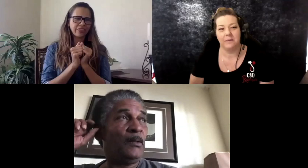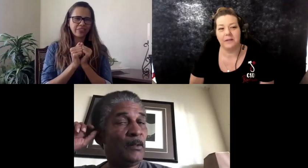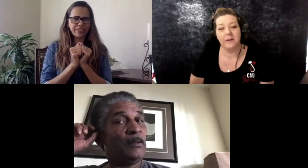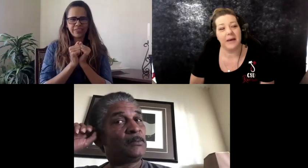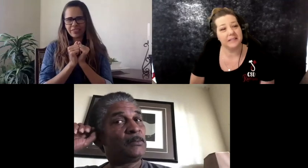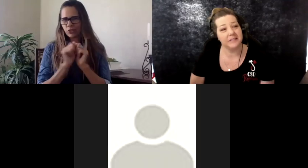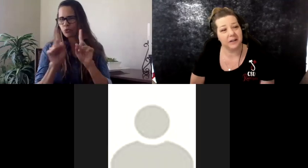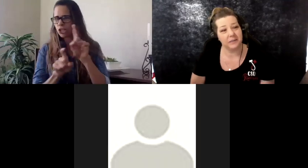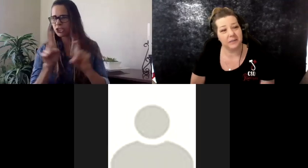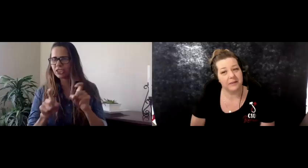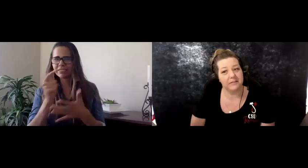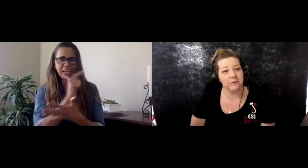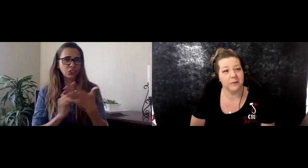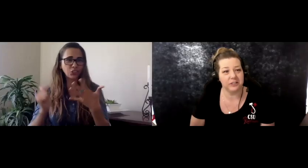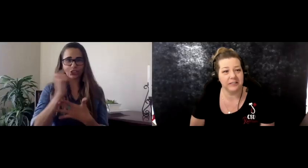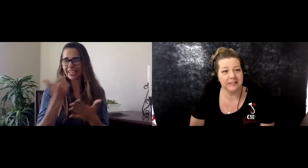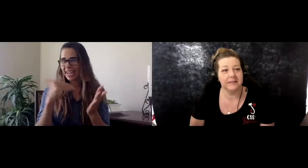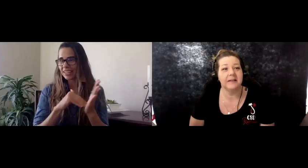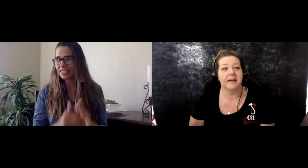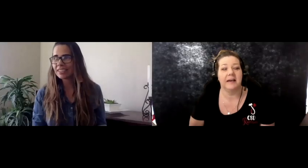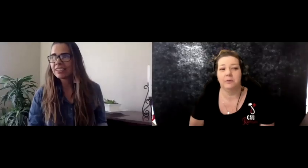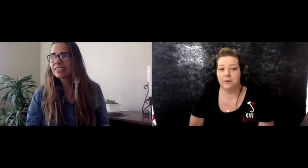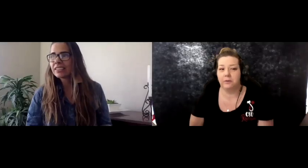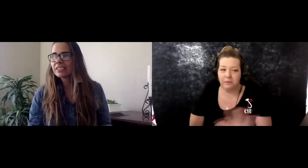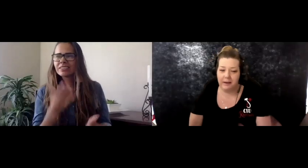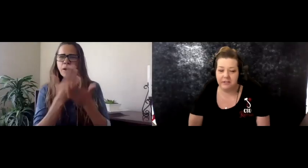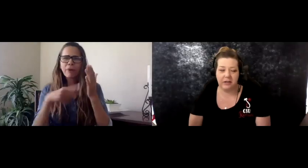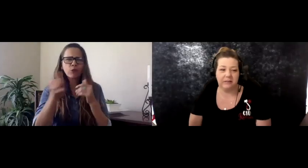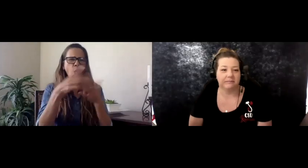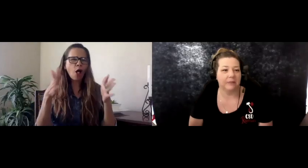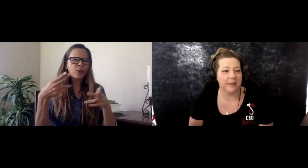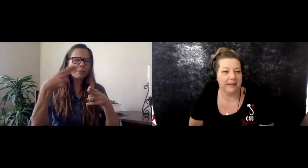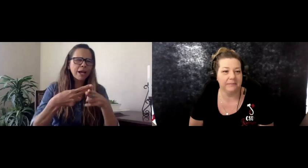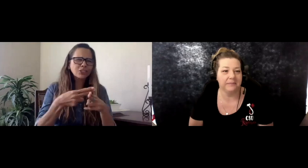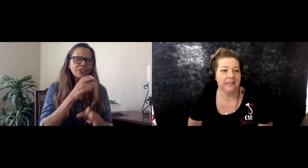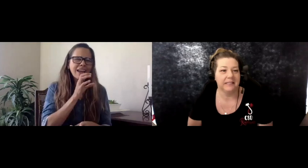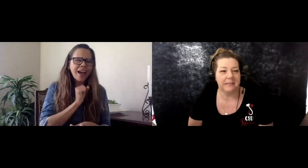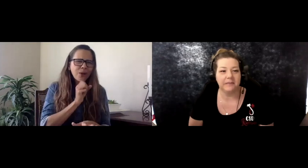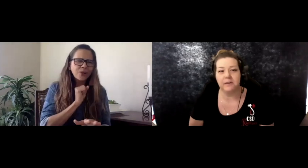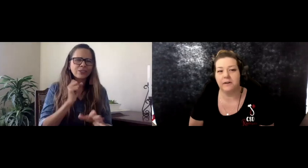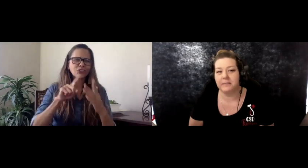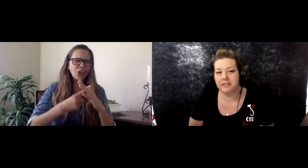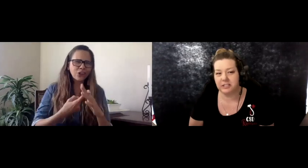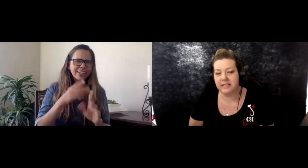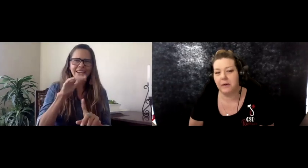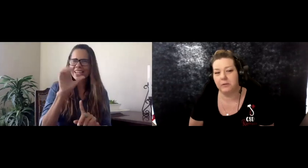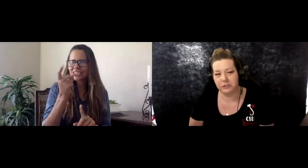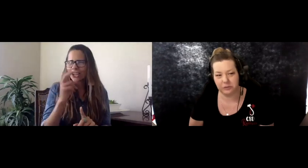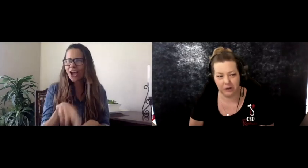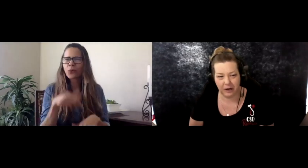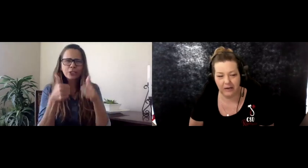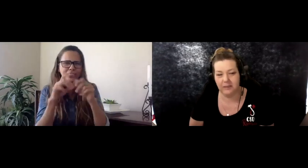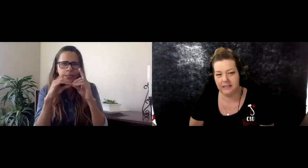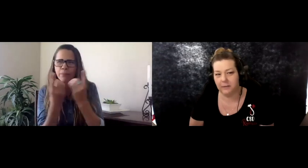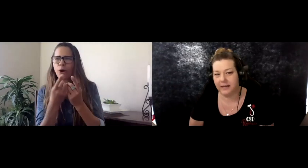Okay, we're going to go ahead and start with a few questions, and we'll go around our panel. Some of you have already mentioned how old your children